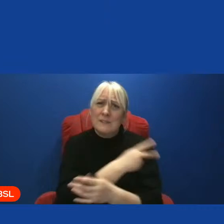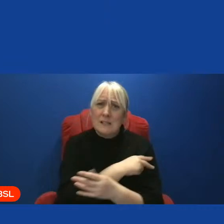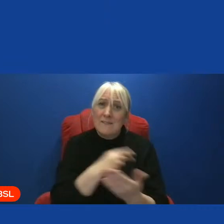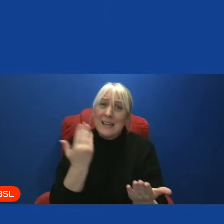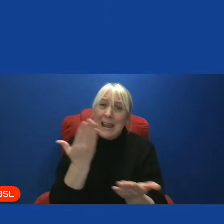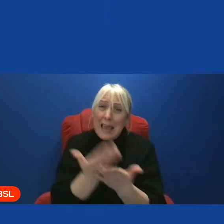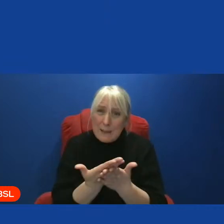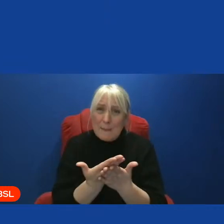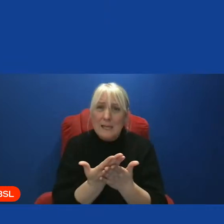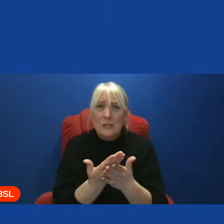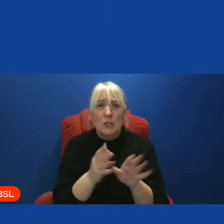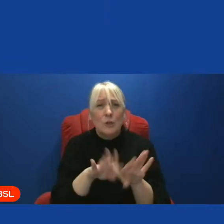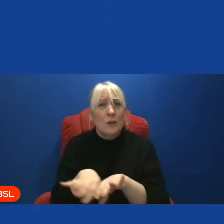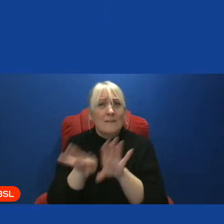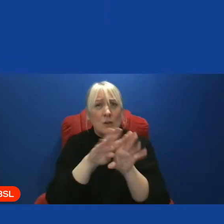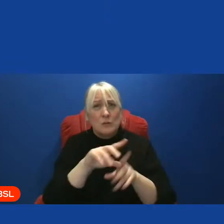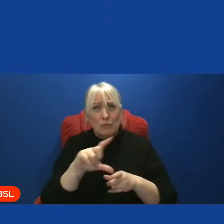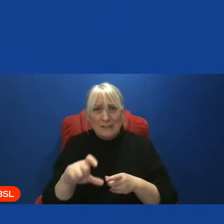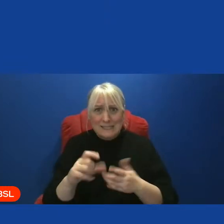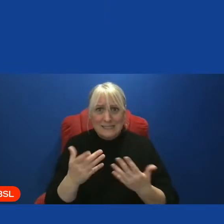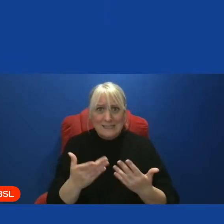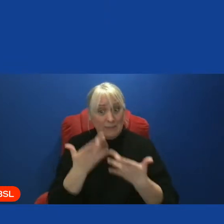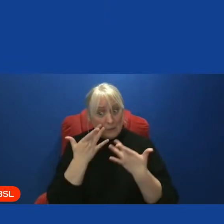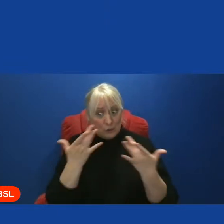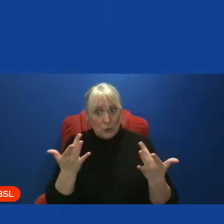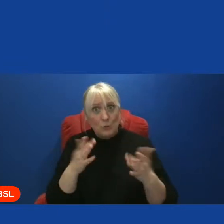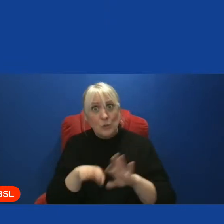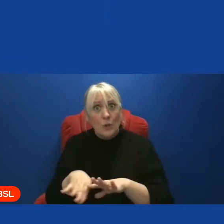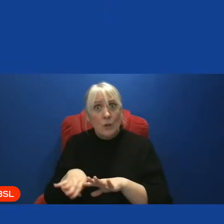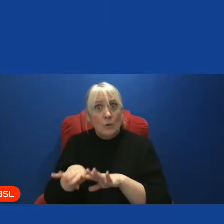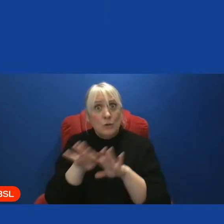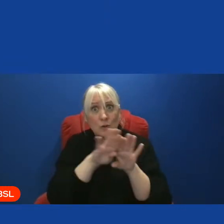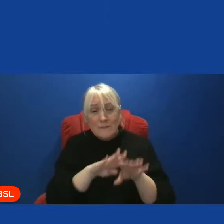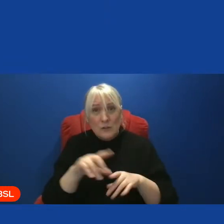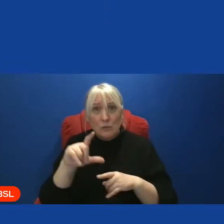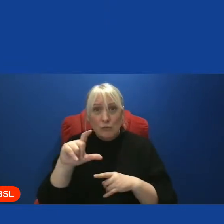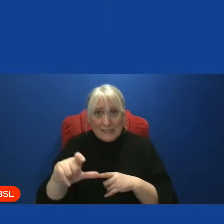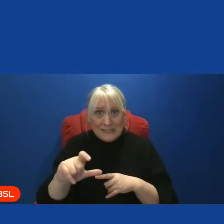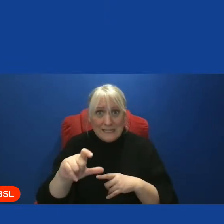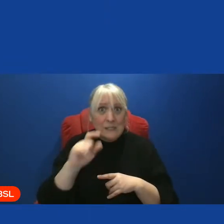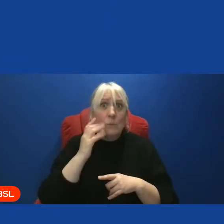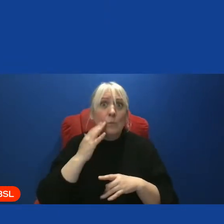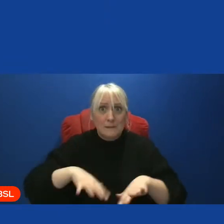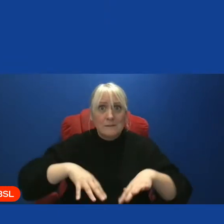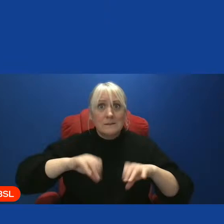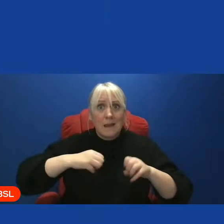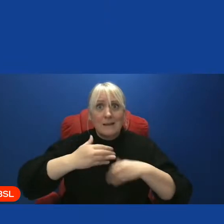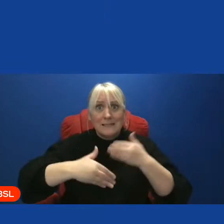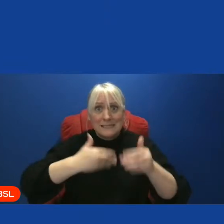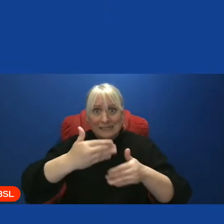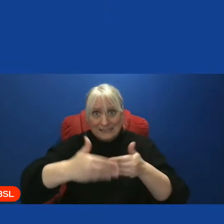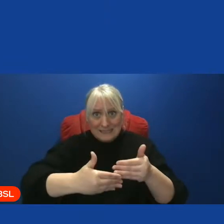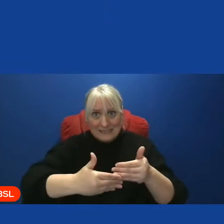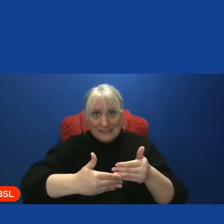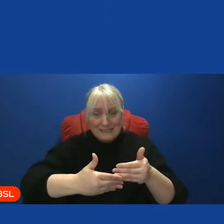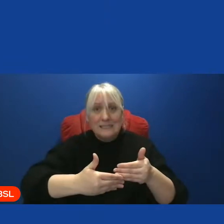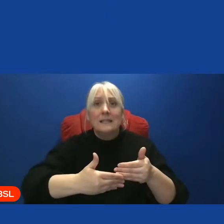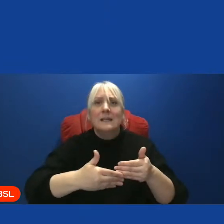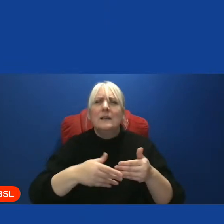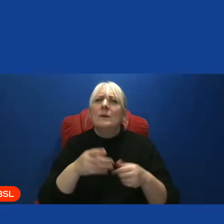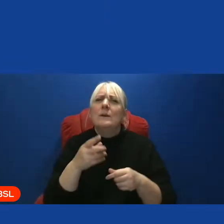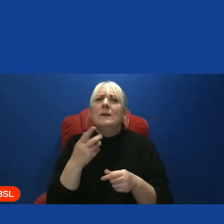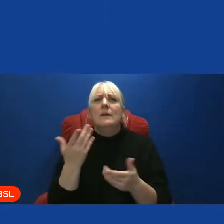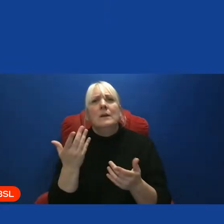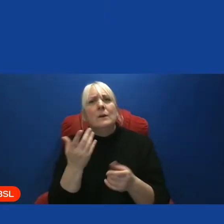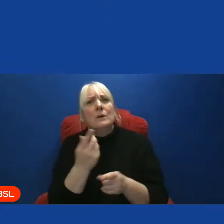does that speak to? It speaks to what universal credit was all about when it first came in, because when we talk about people that